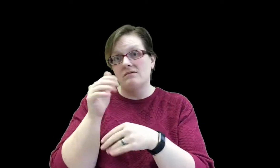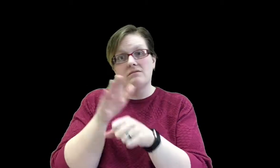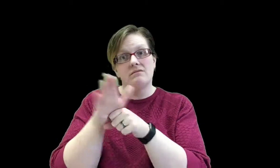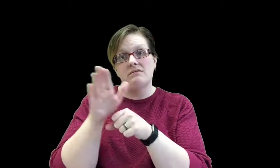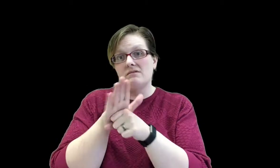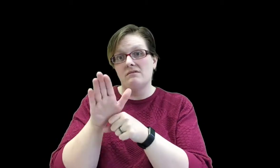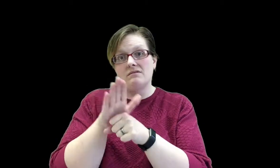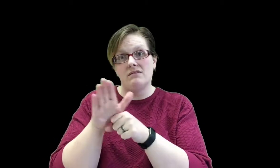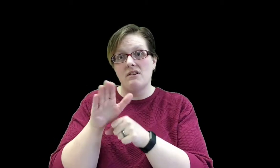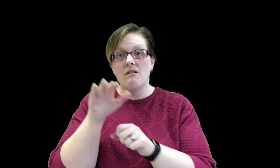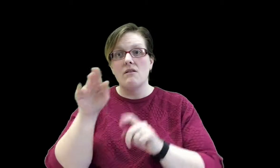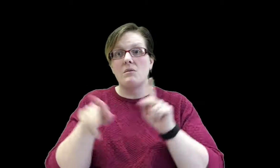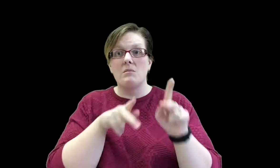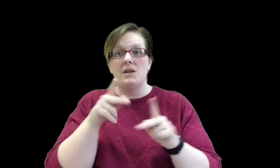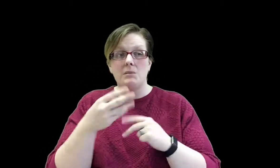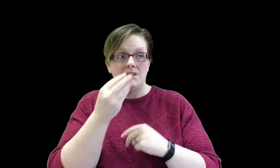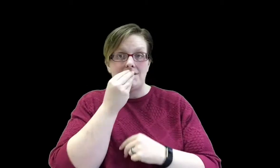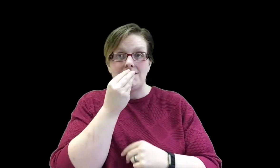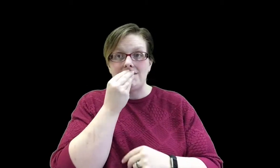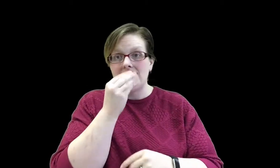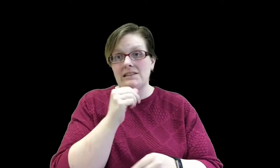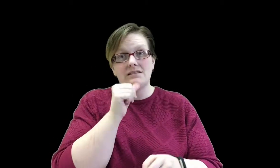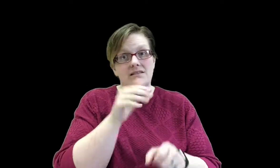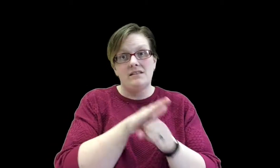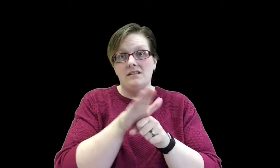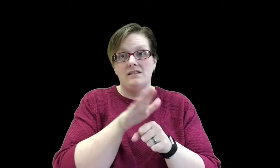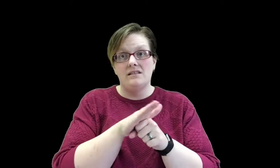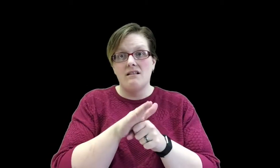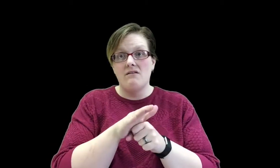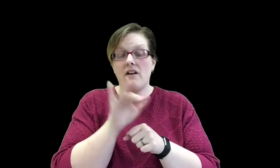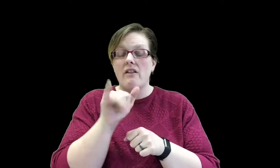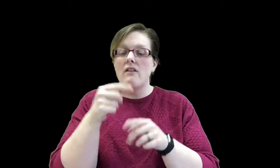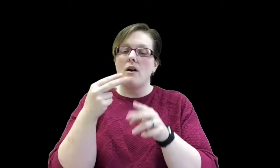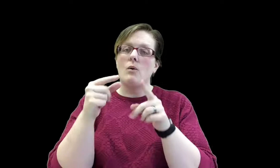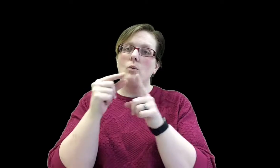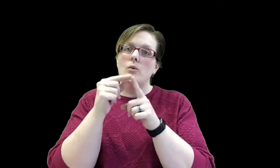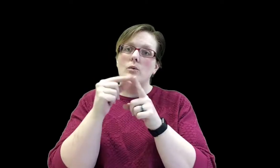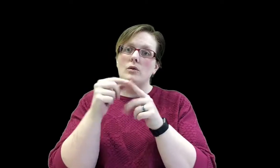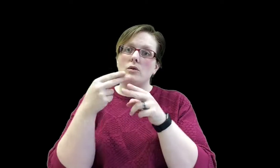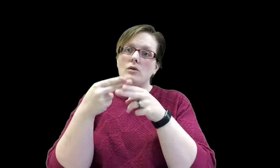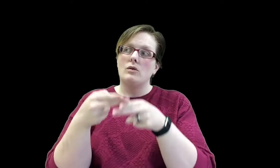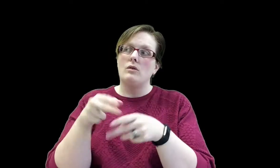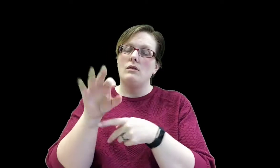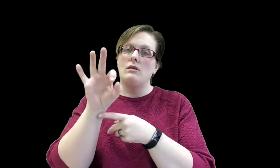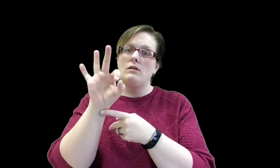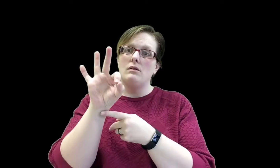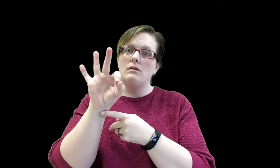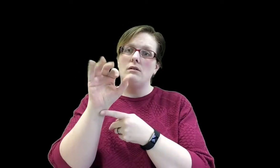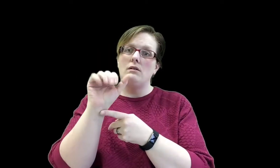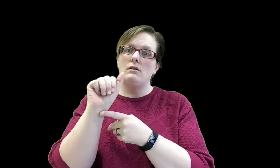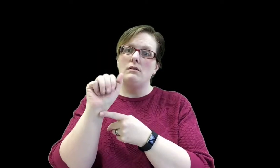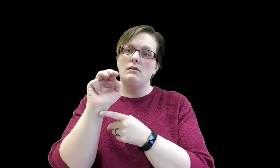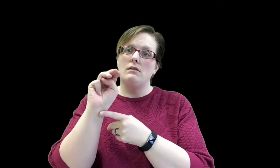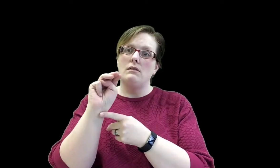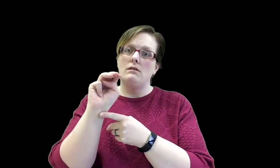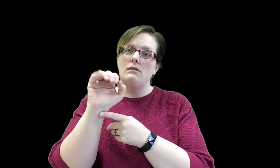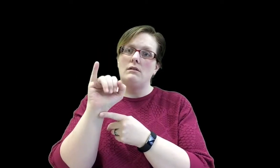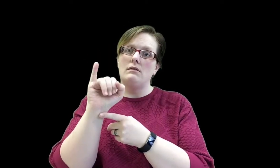And which means they cannot grow enough food for their people, and so the people are not able to eat. The word for that